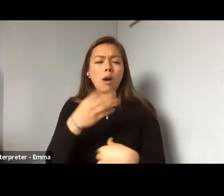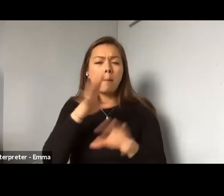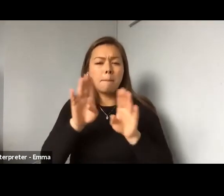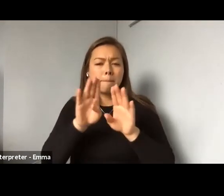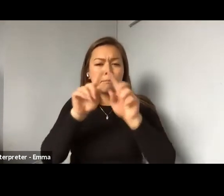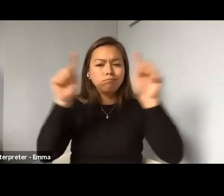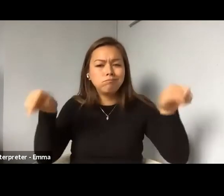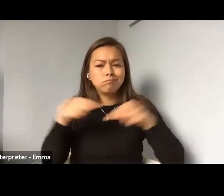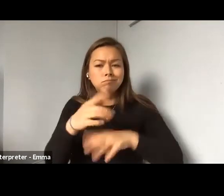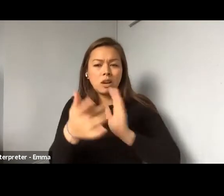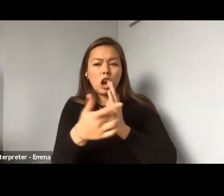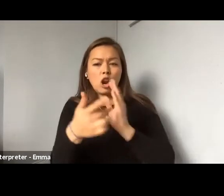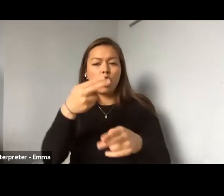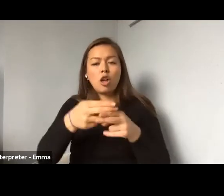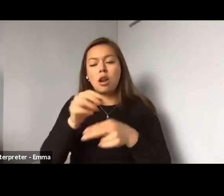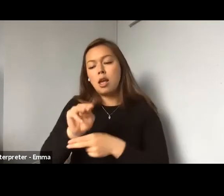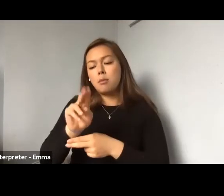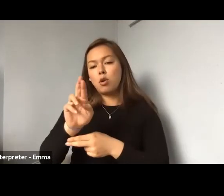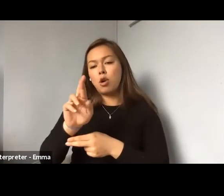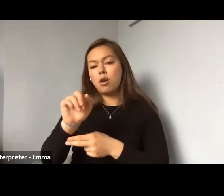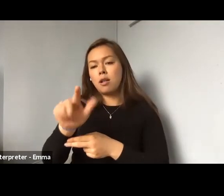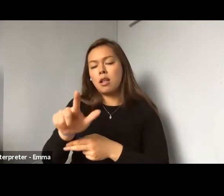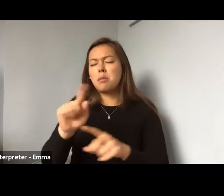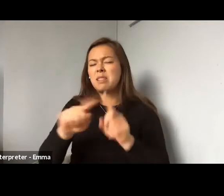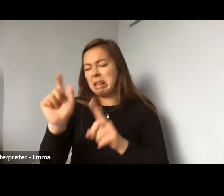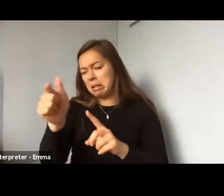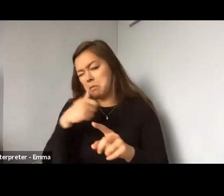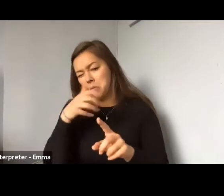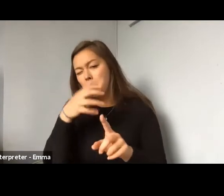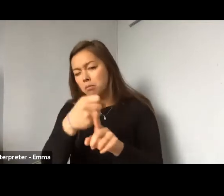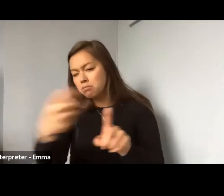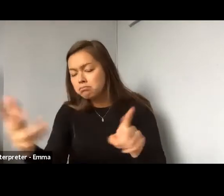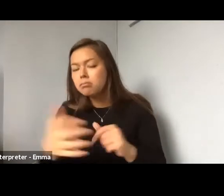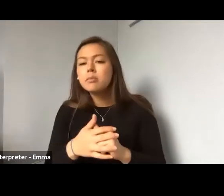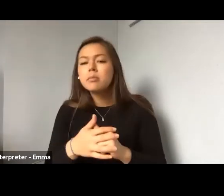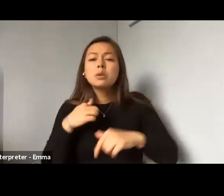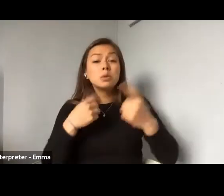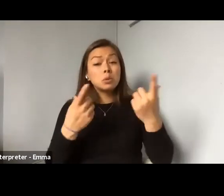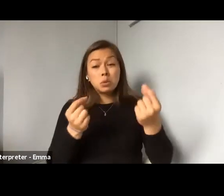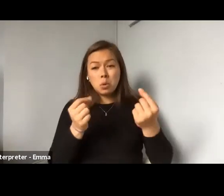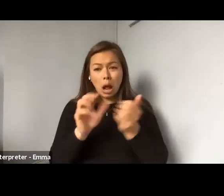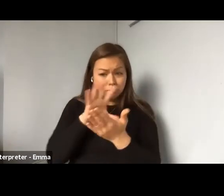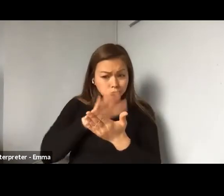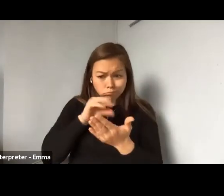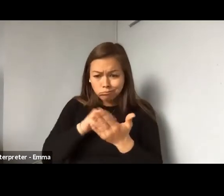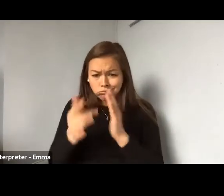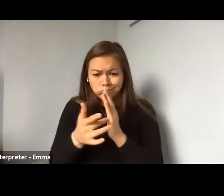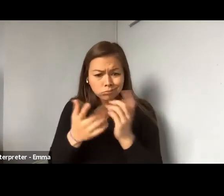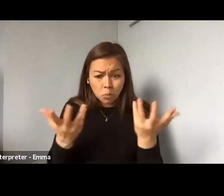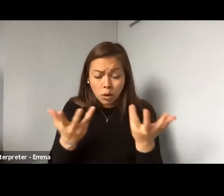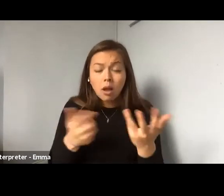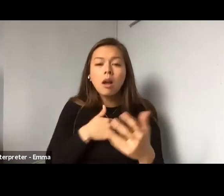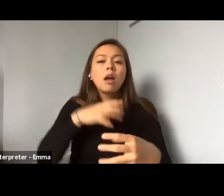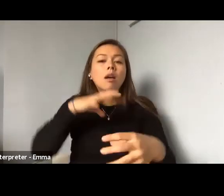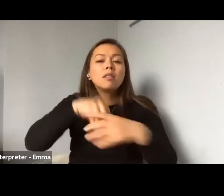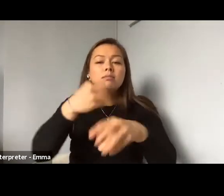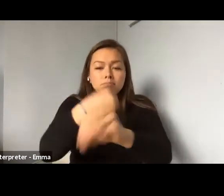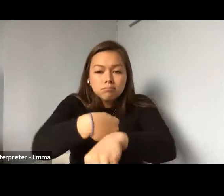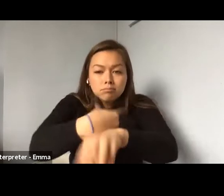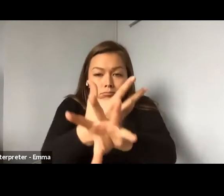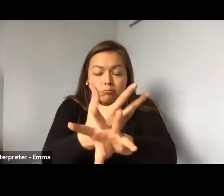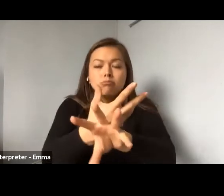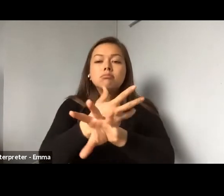minutes. So to learn about this technology itself, we attended workshops, webinars, and co-working events, and spoke to the Mural team on creating